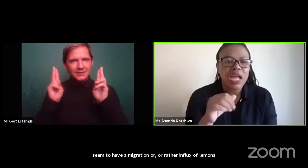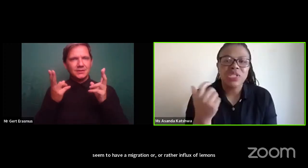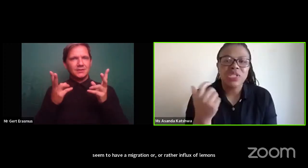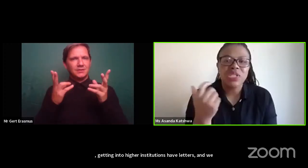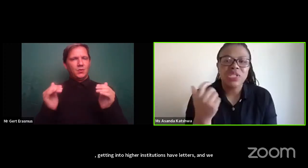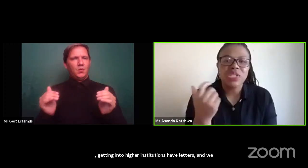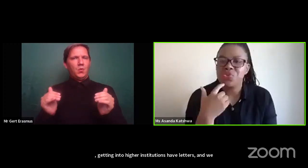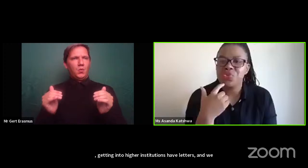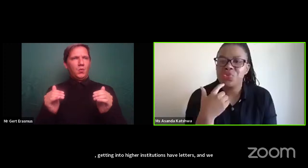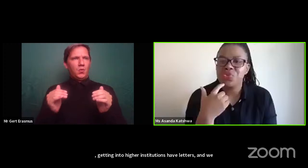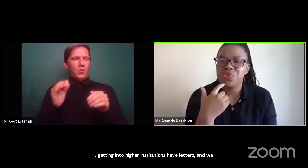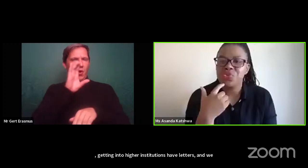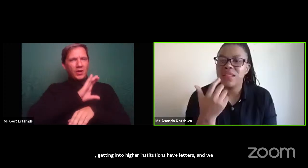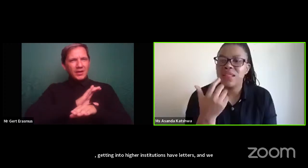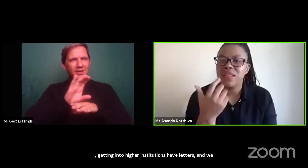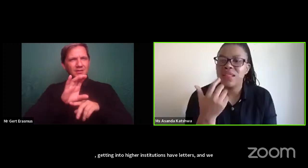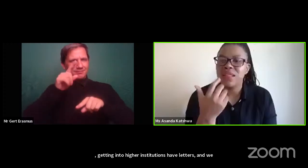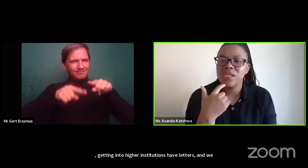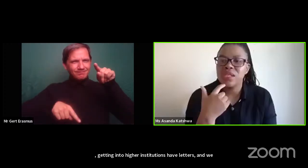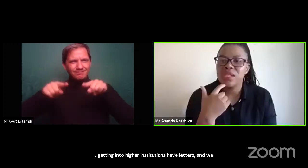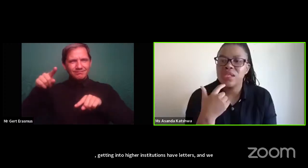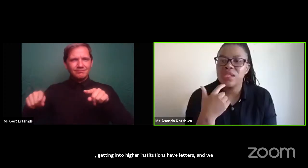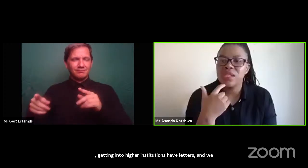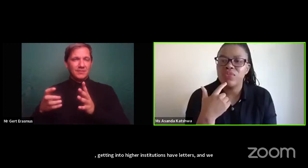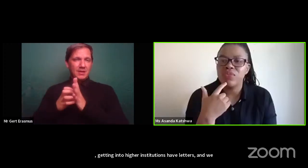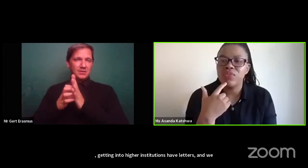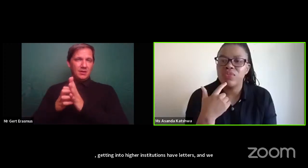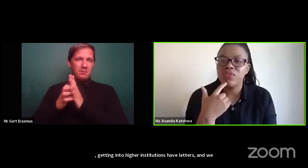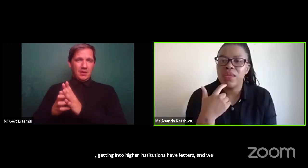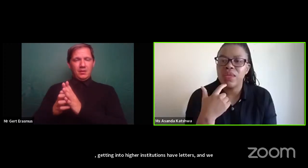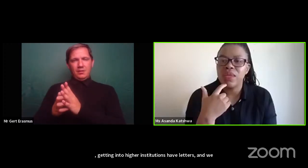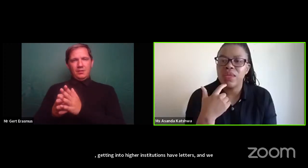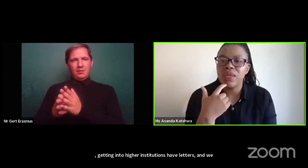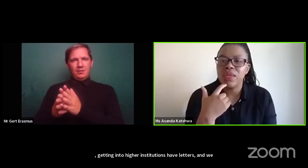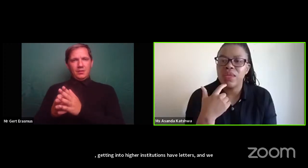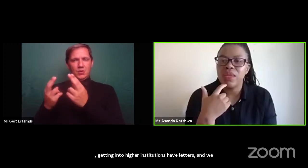And we do see institutions like the University of